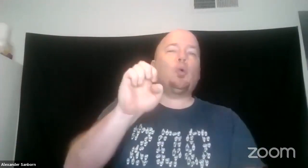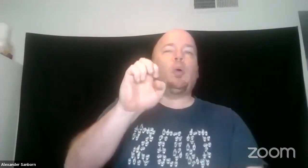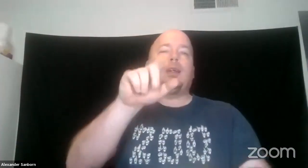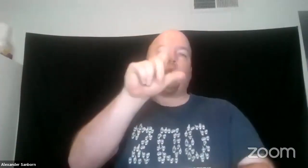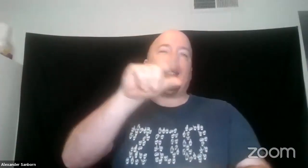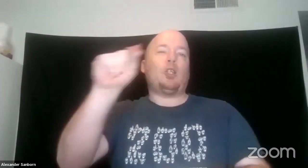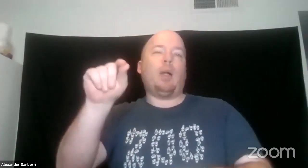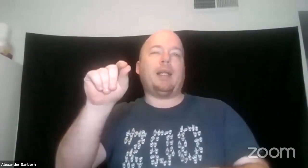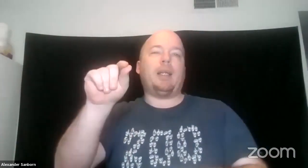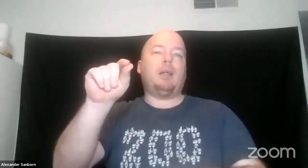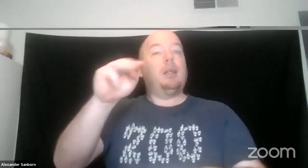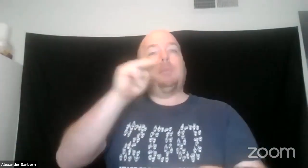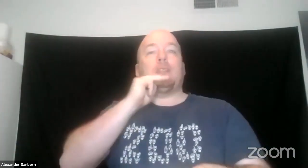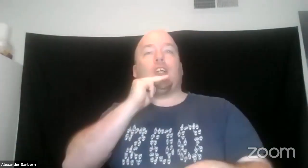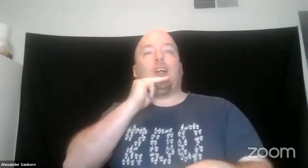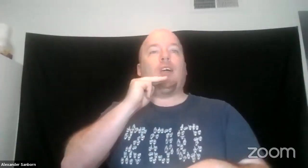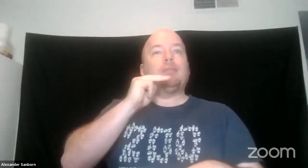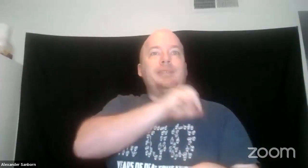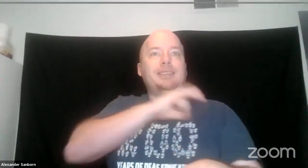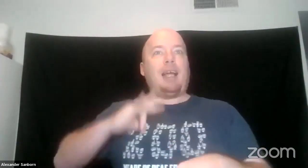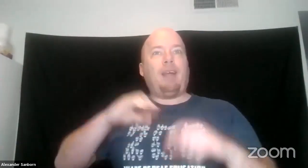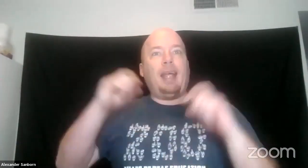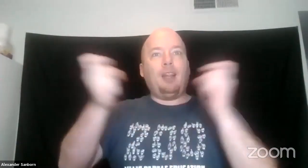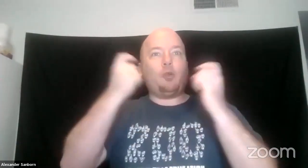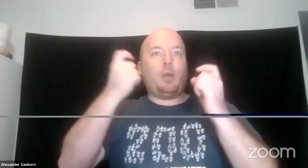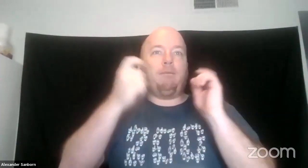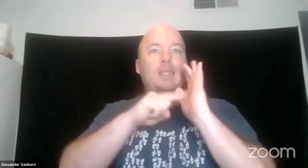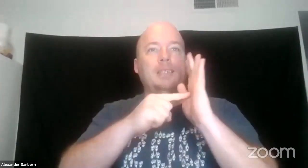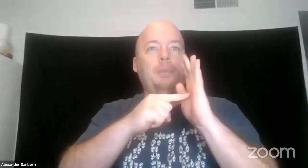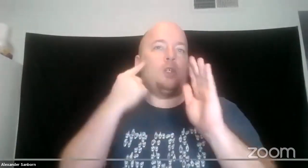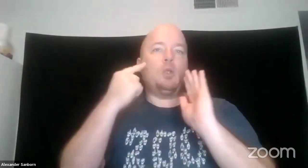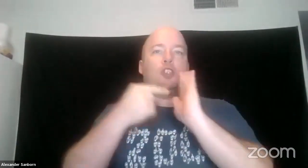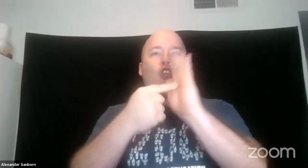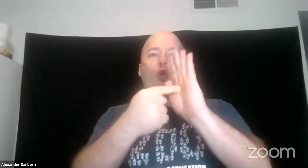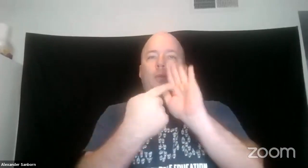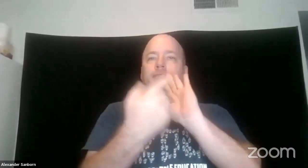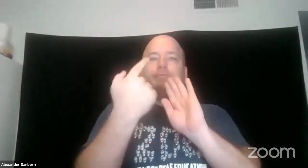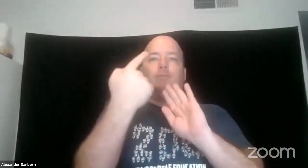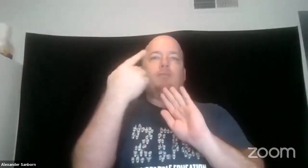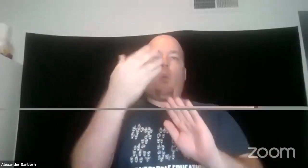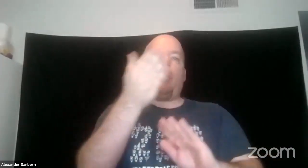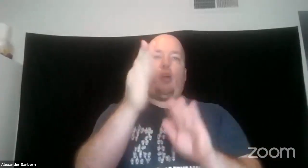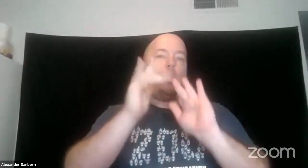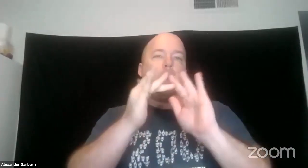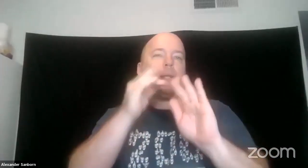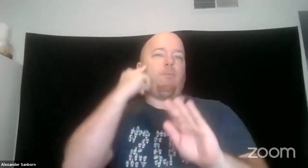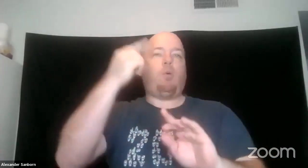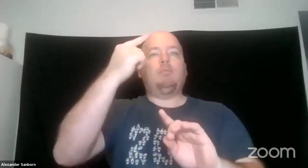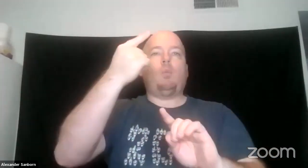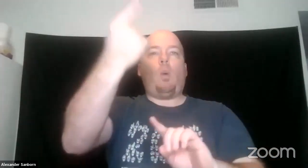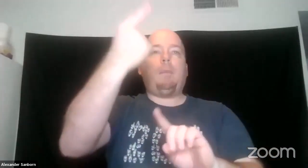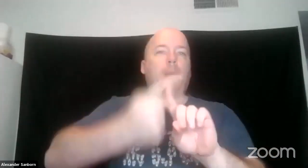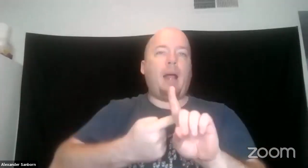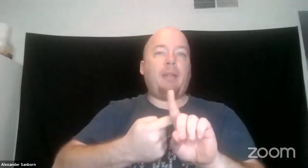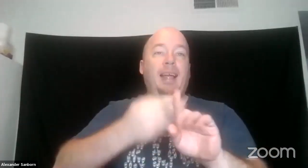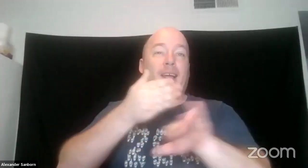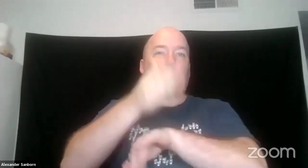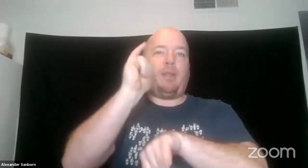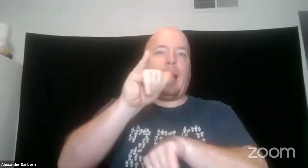we are showing them visually. If you look at June 2020, you will see our executive director, Michelle's picture there for the